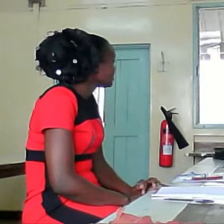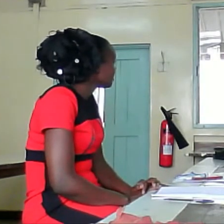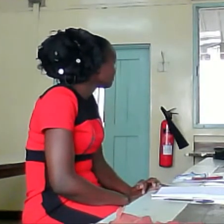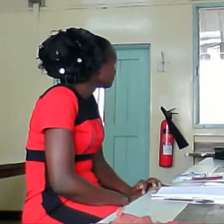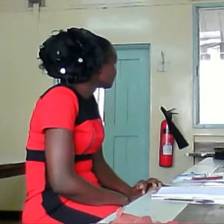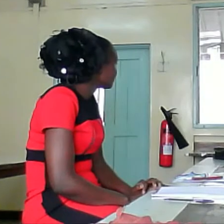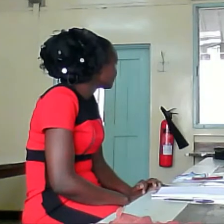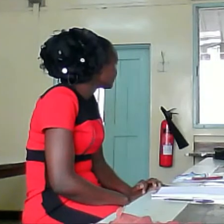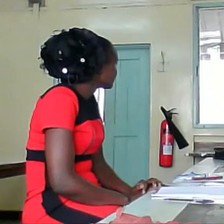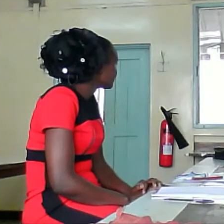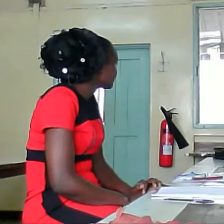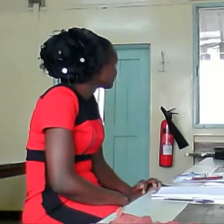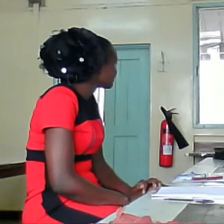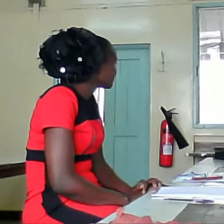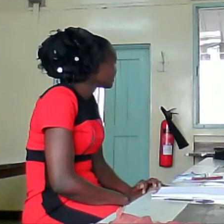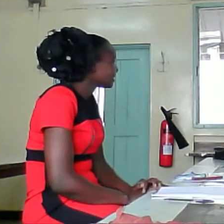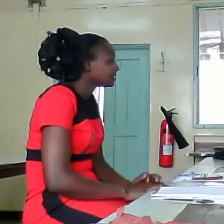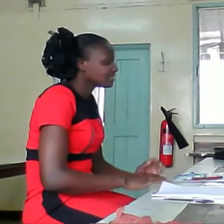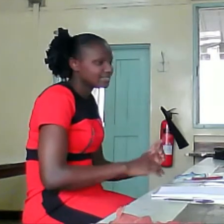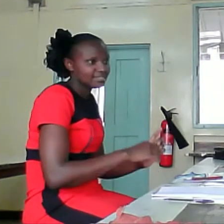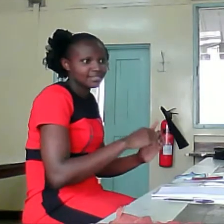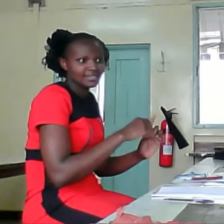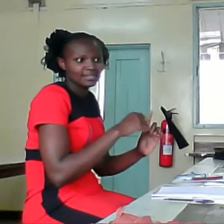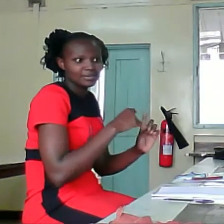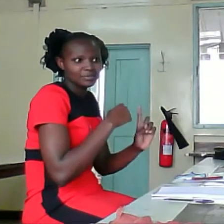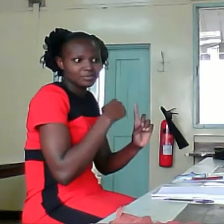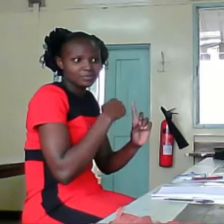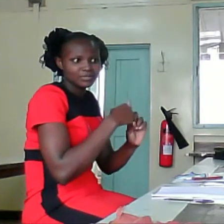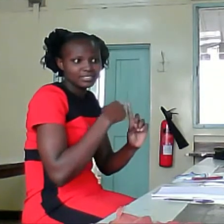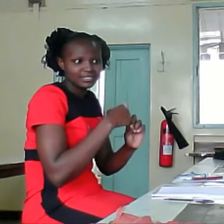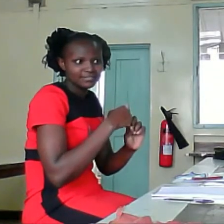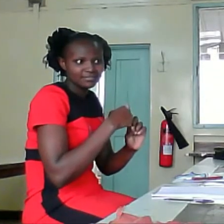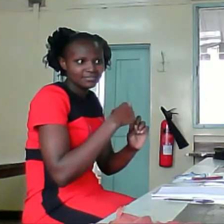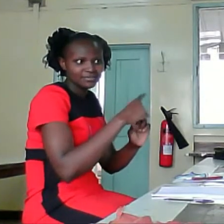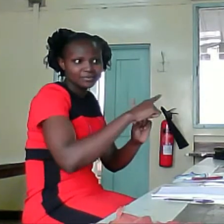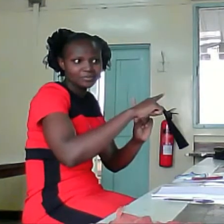positive? Positive. That is positive.